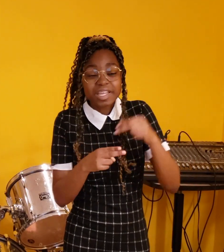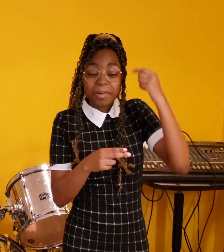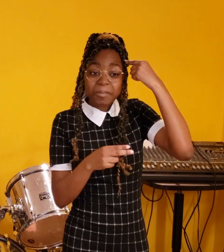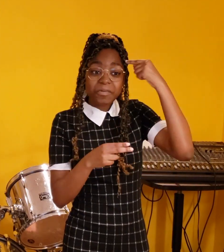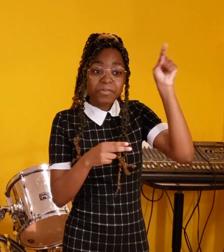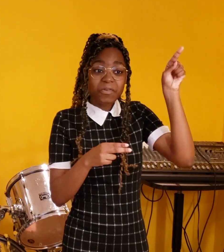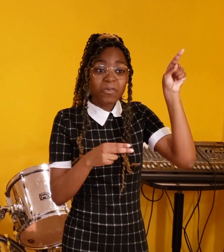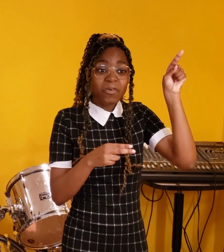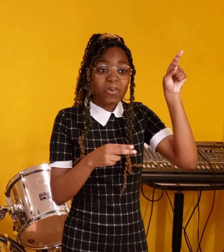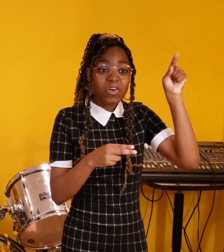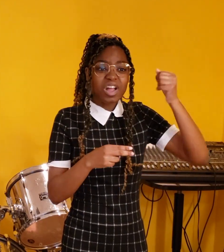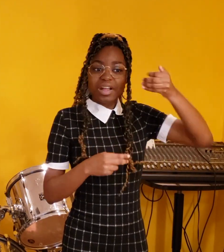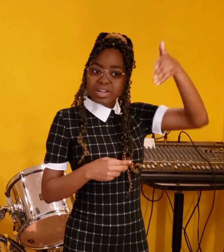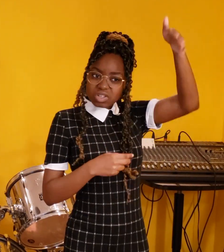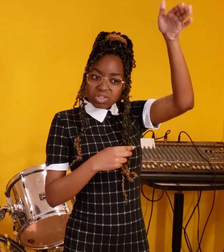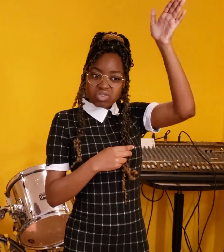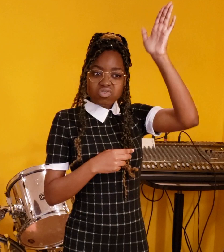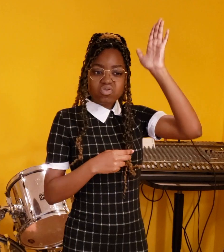one true God.